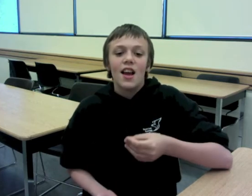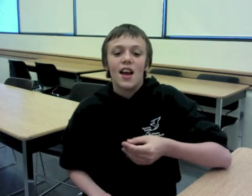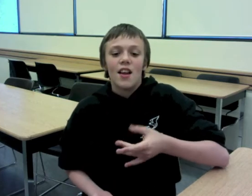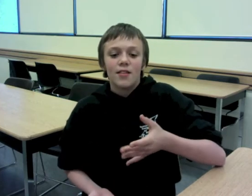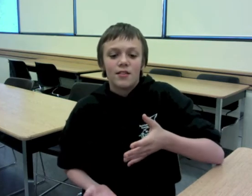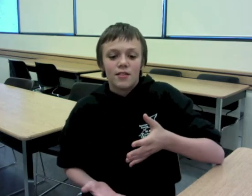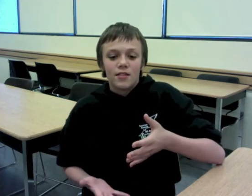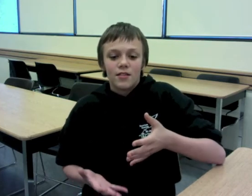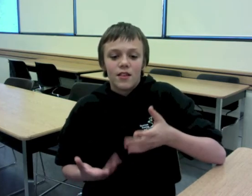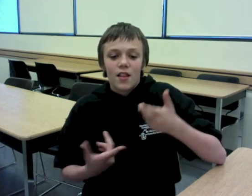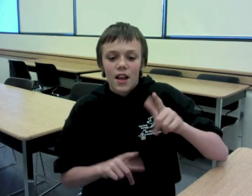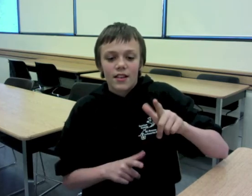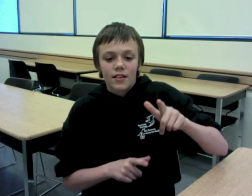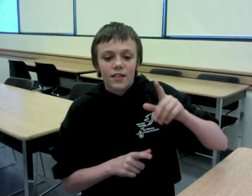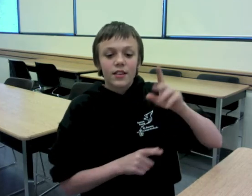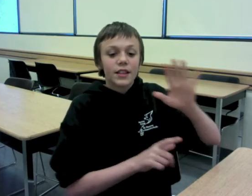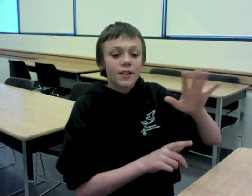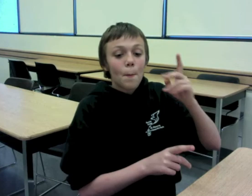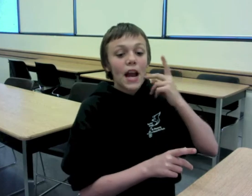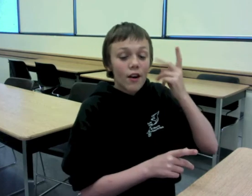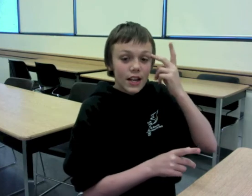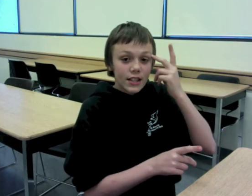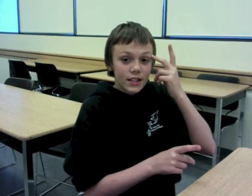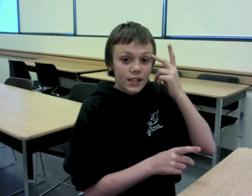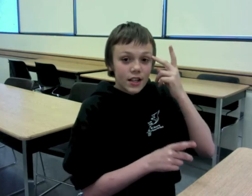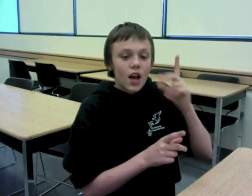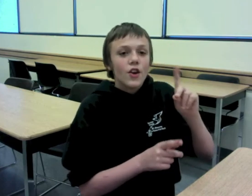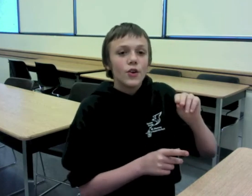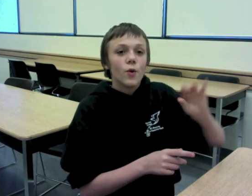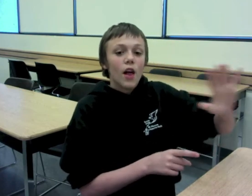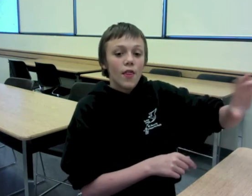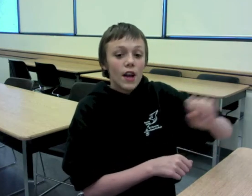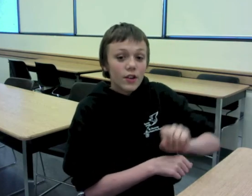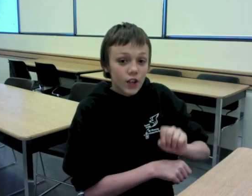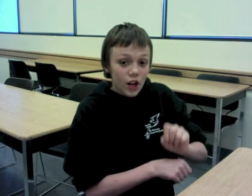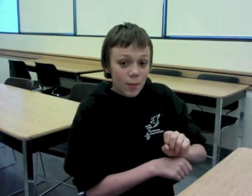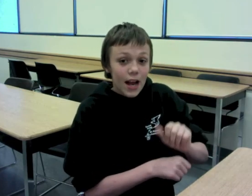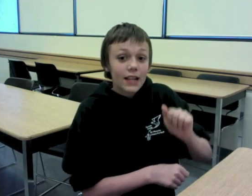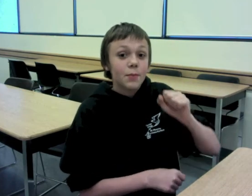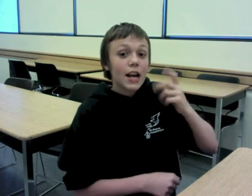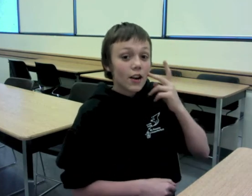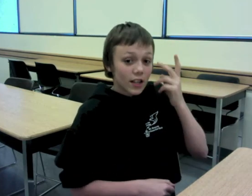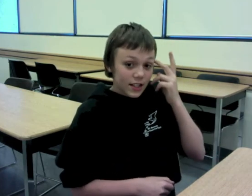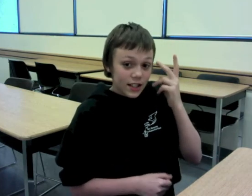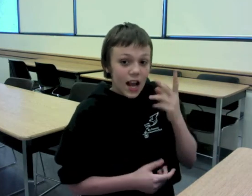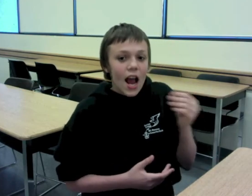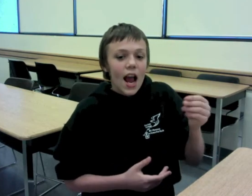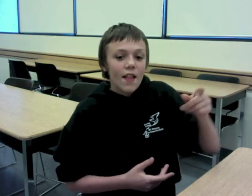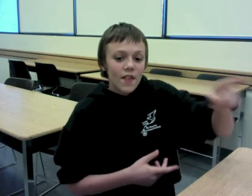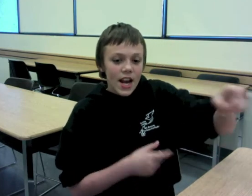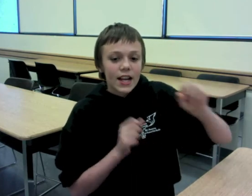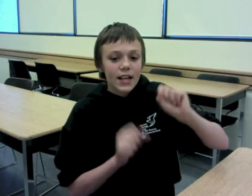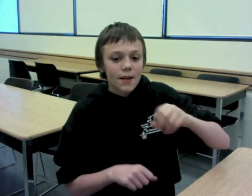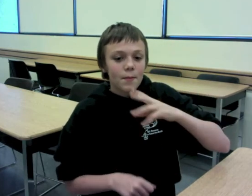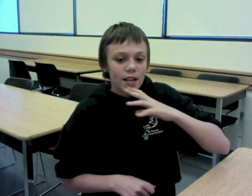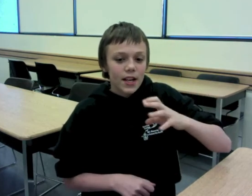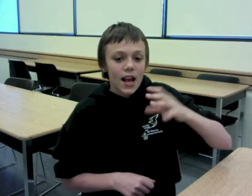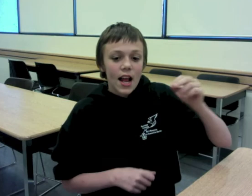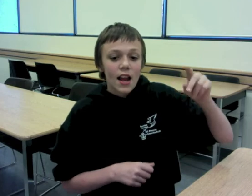and let parents do their job as parents, and they can be, and